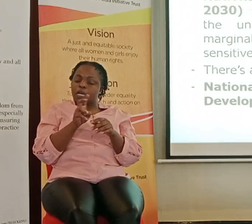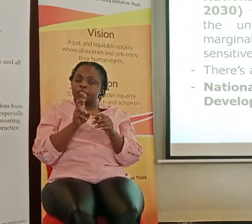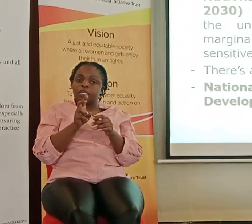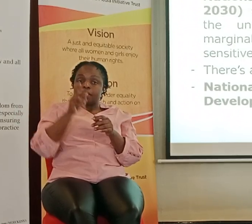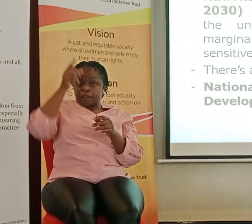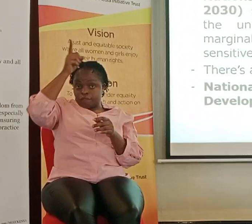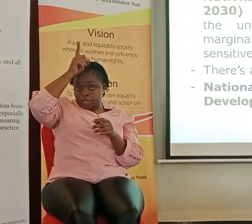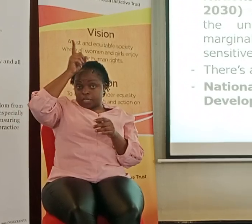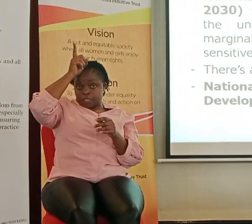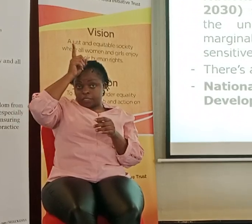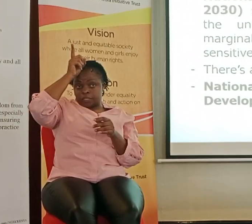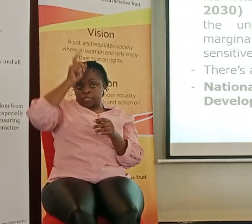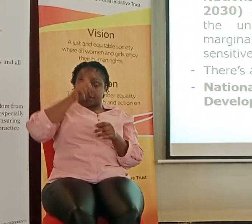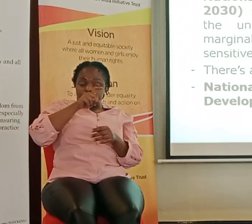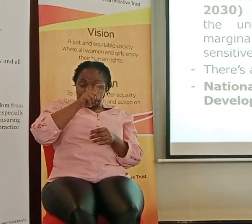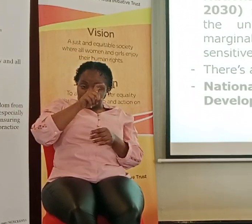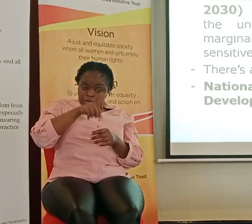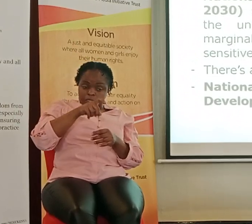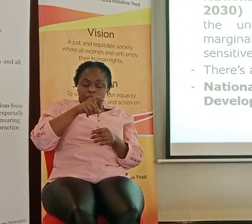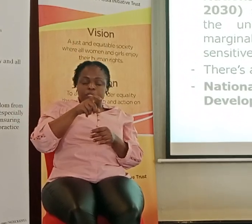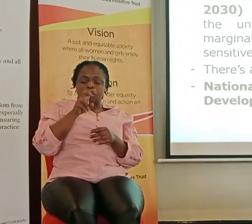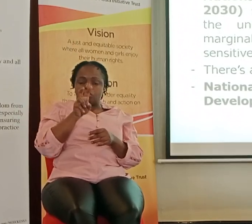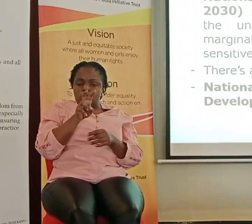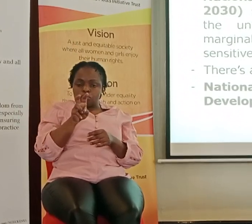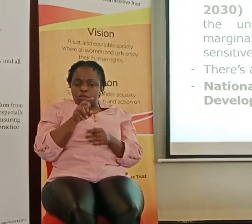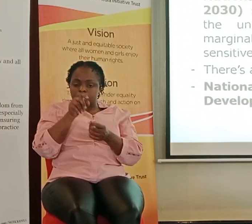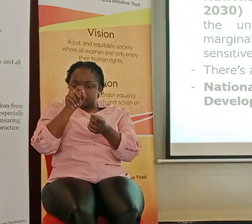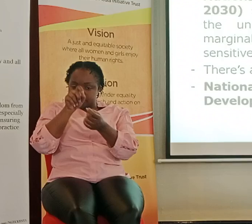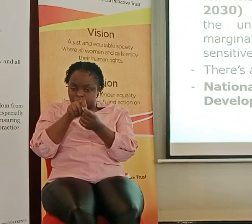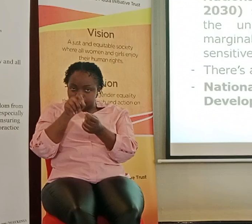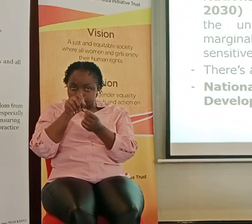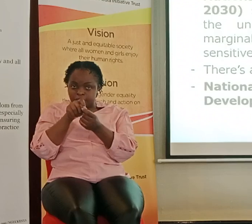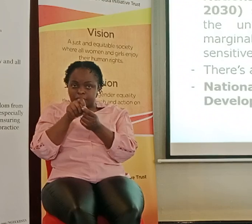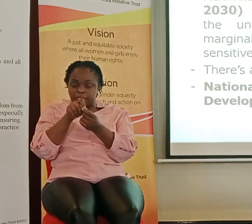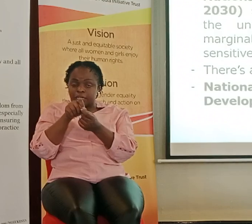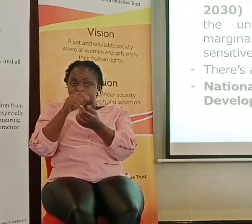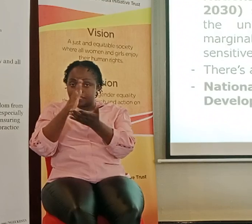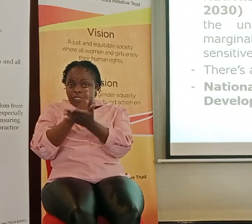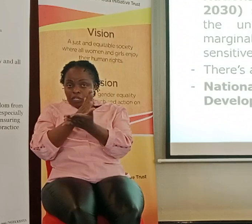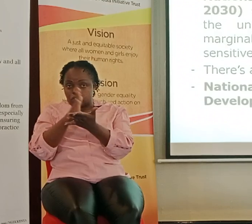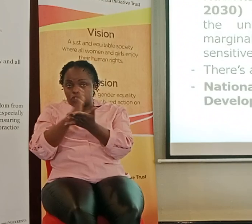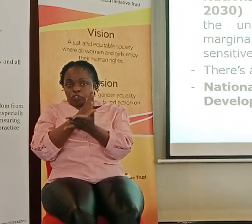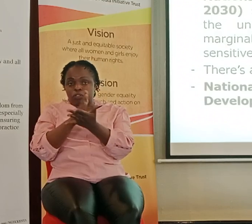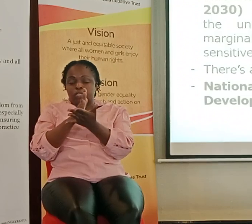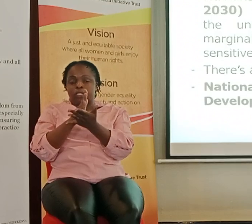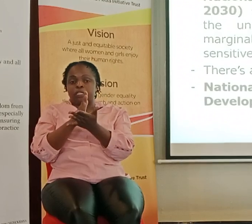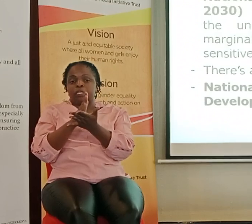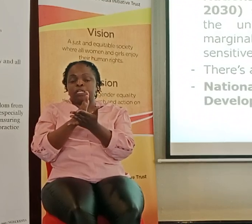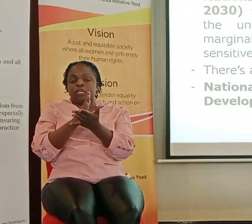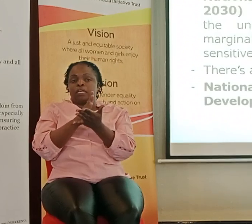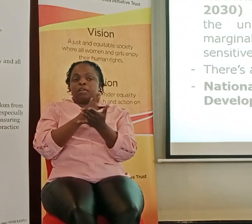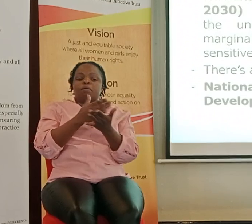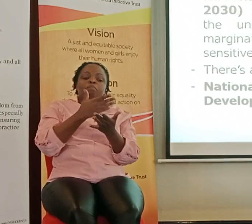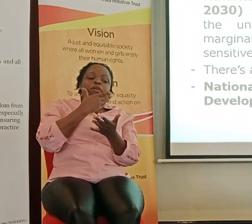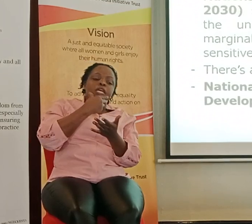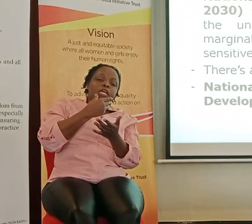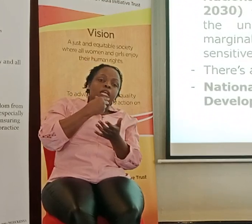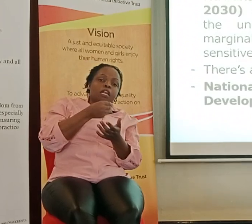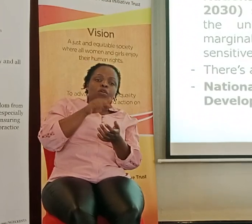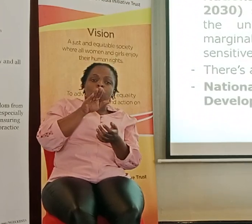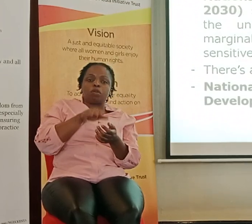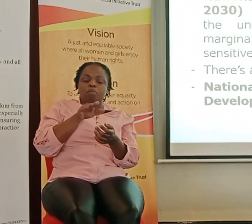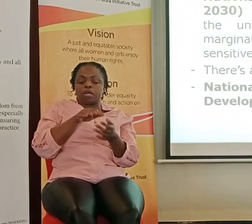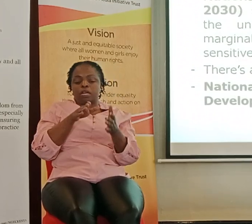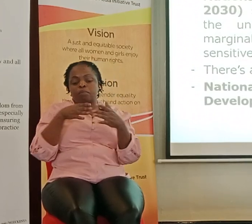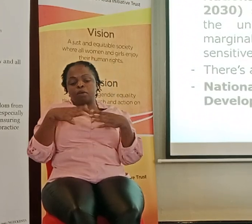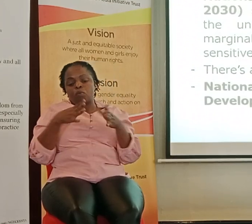I think it's good to look at the various intersections in terms of men, women, persons with